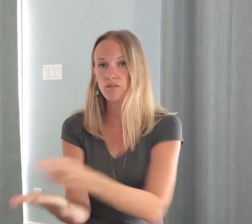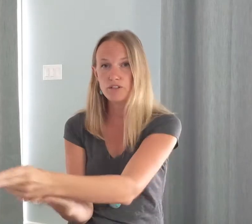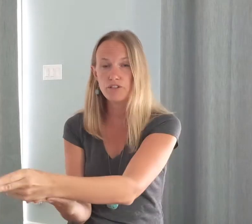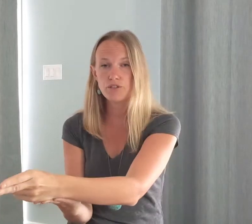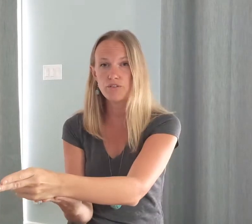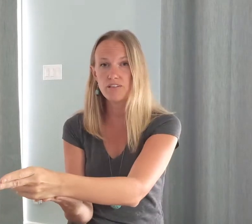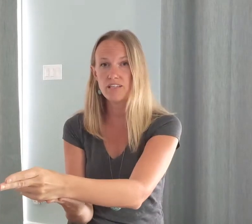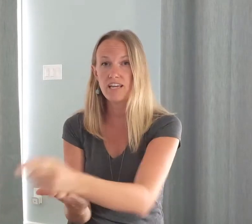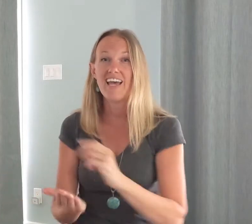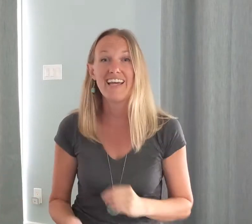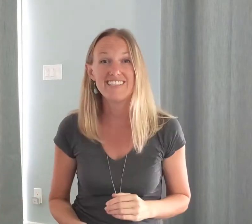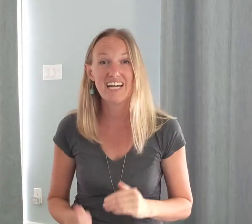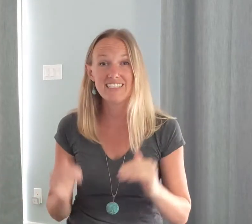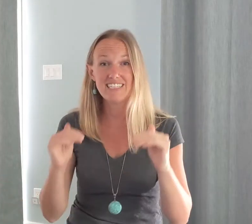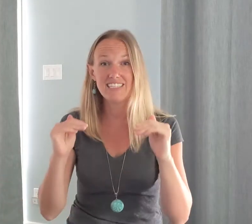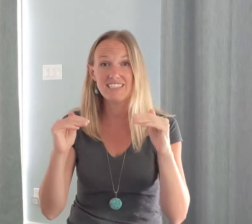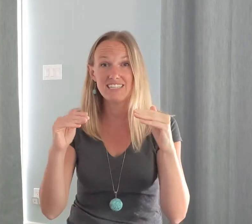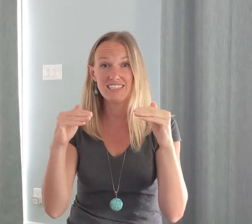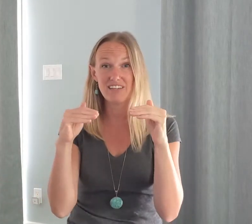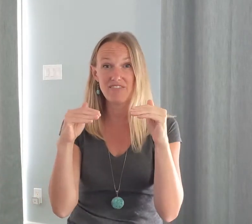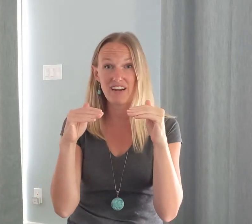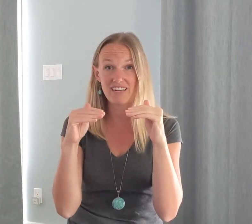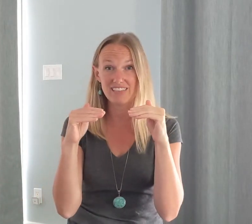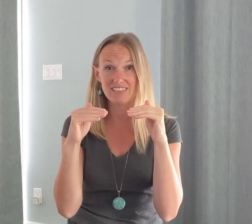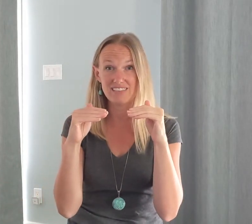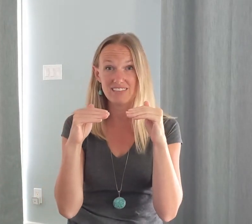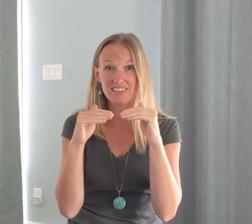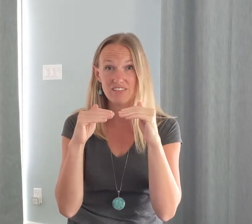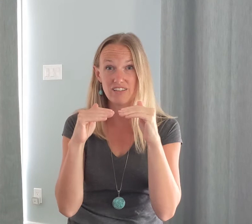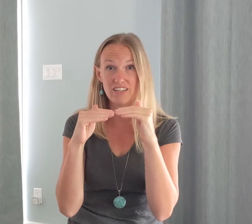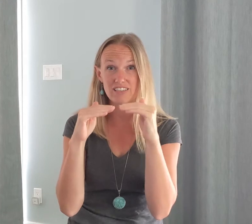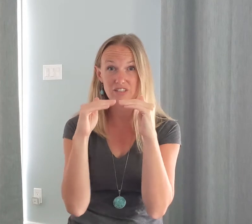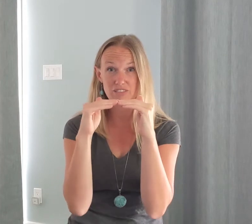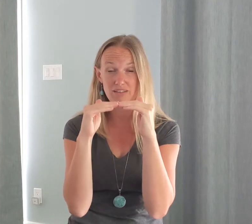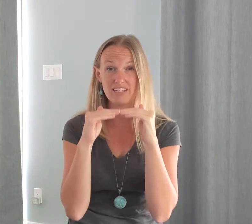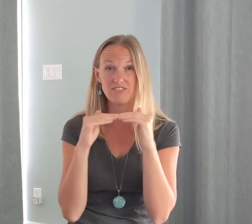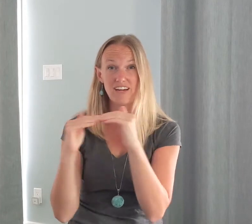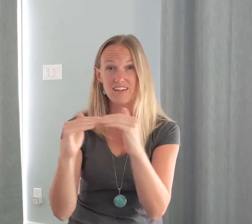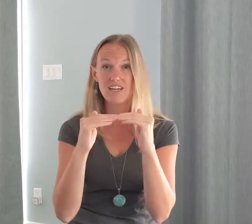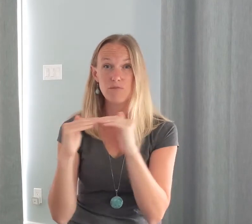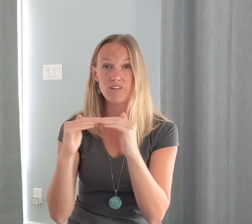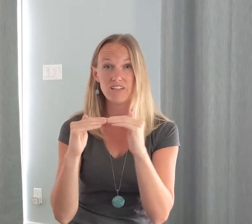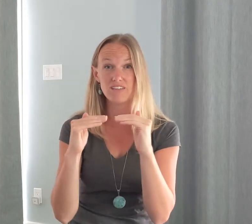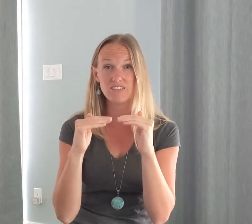With truth and justice, it's like fairness. So you're going to show something that's fair and kind of move it in a little